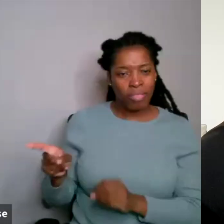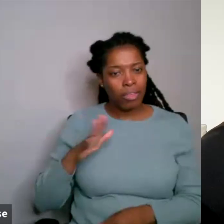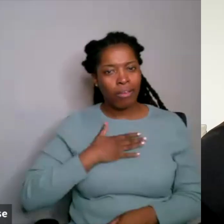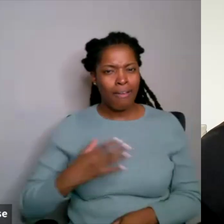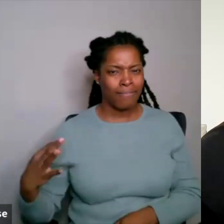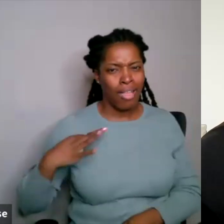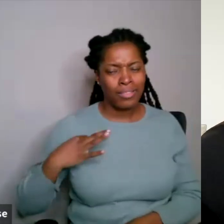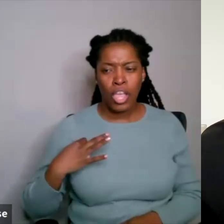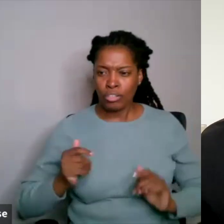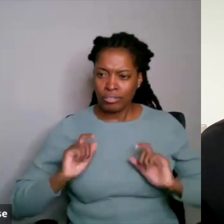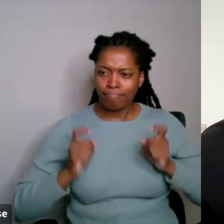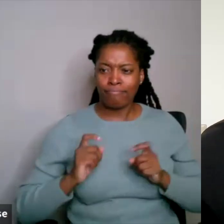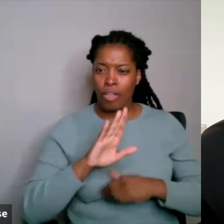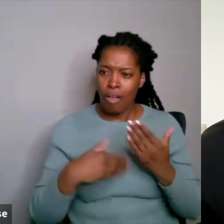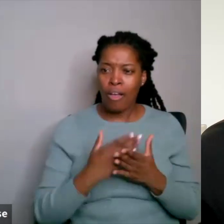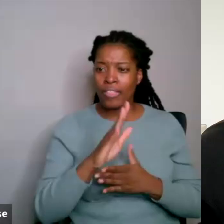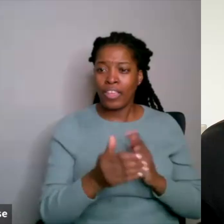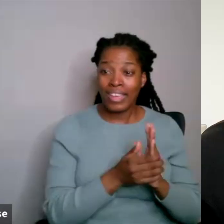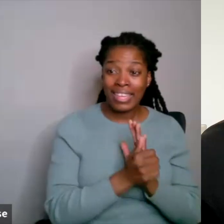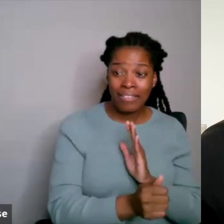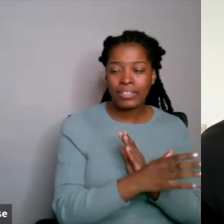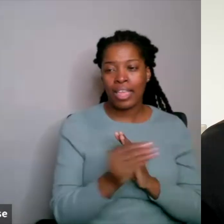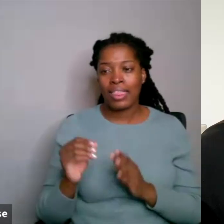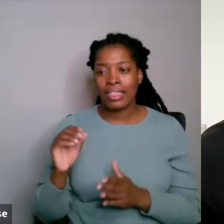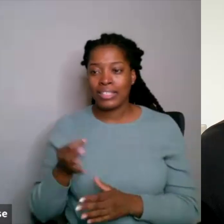forth all of their gifts and their talents.